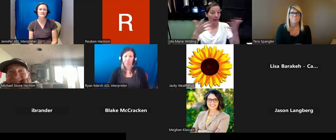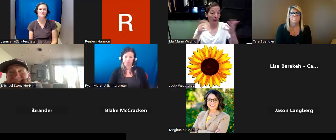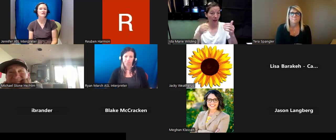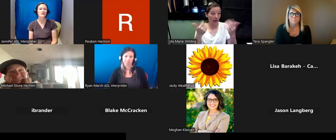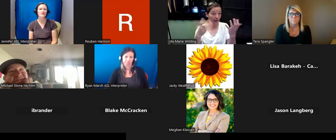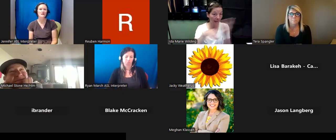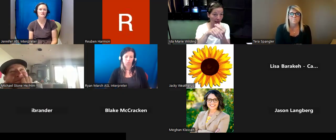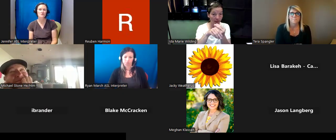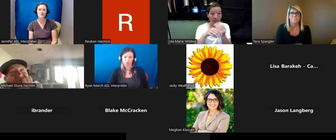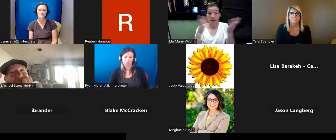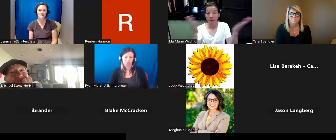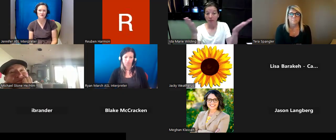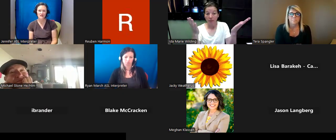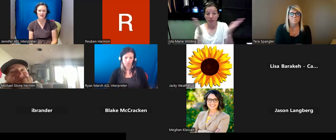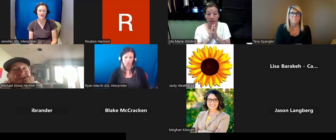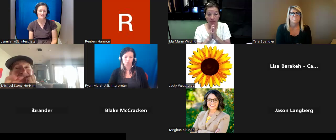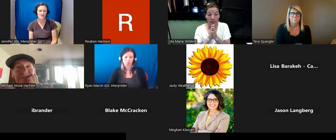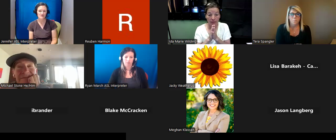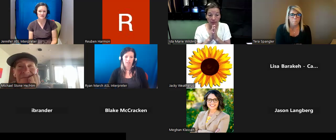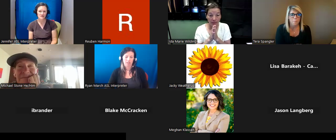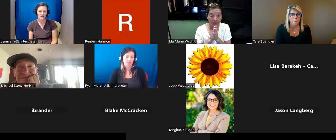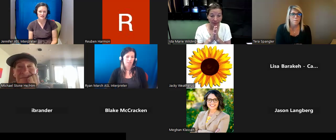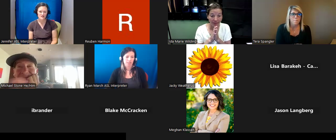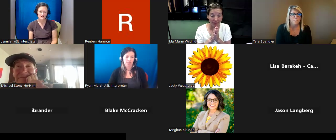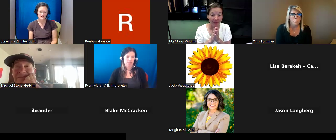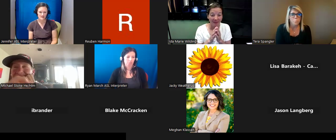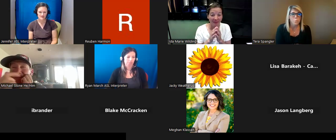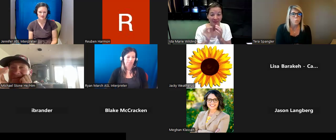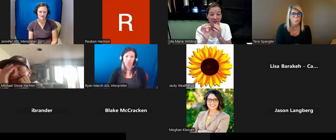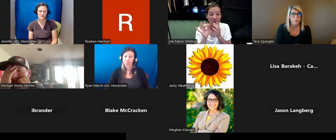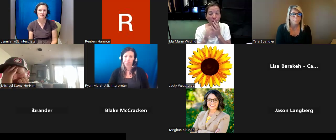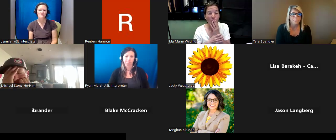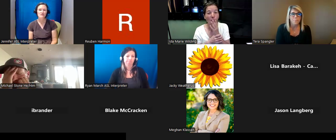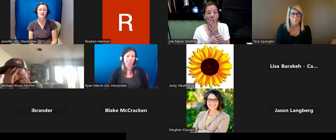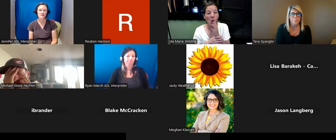that were discussed in the meeting and not go rogue. So any other additional things?